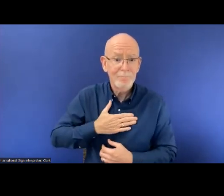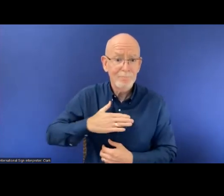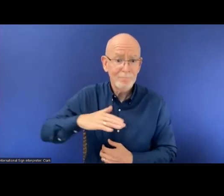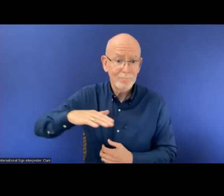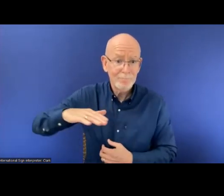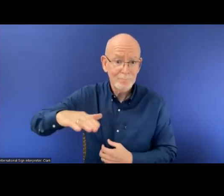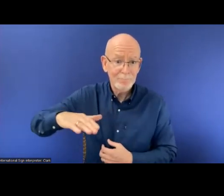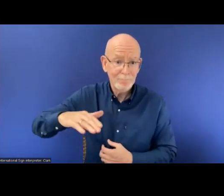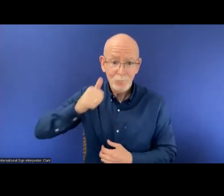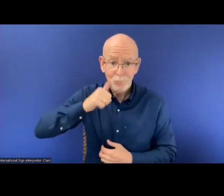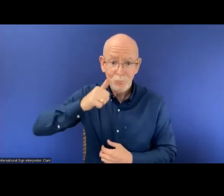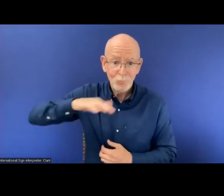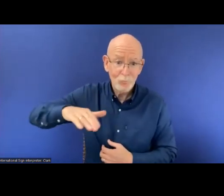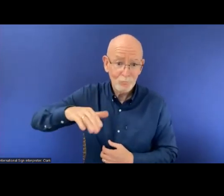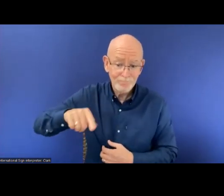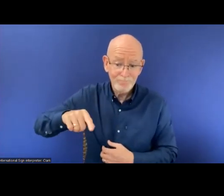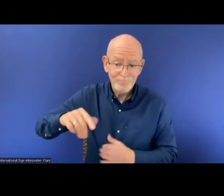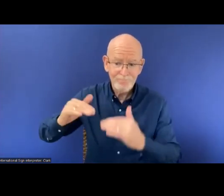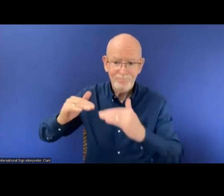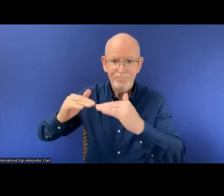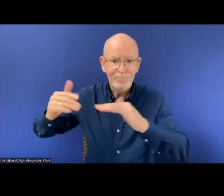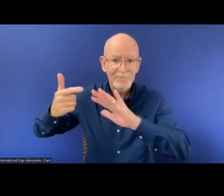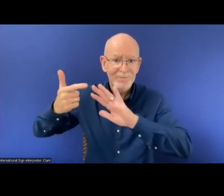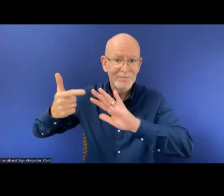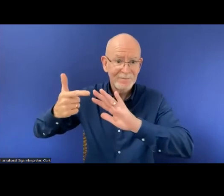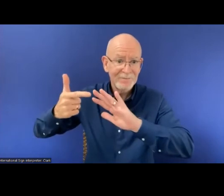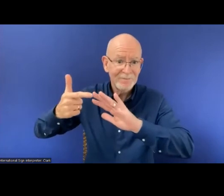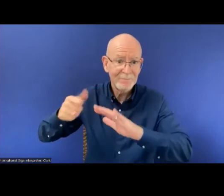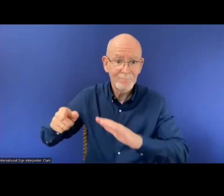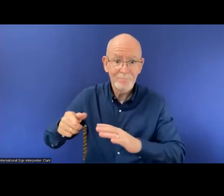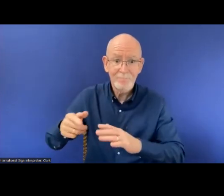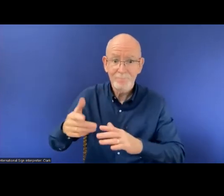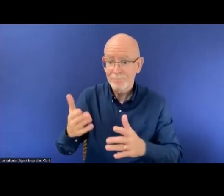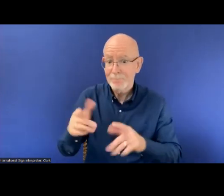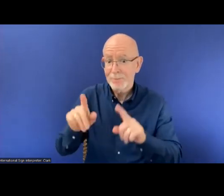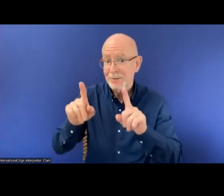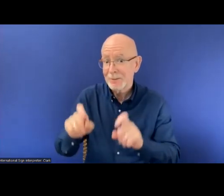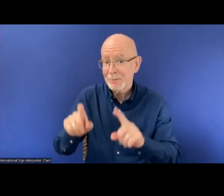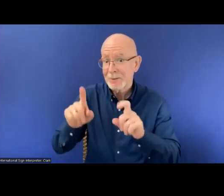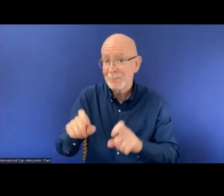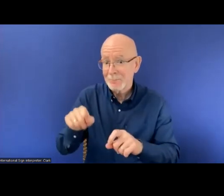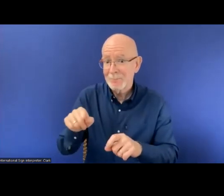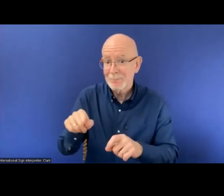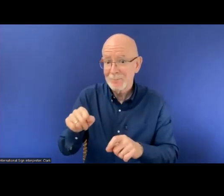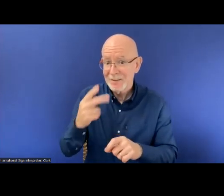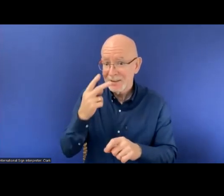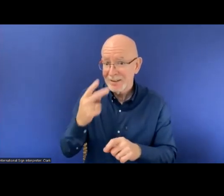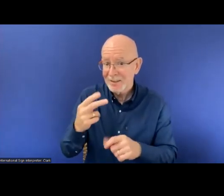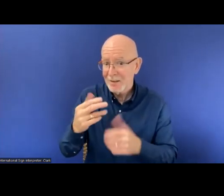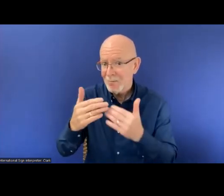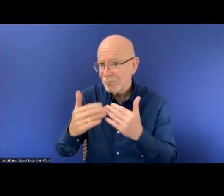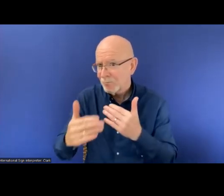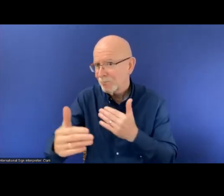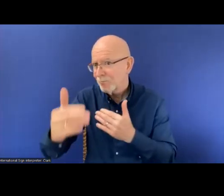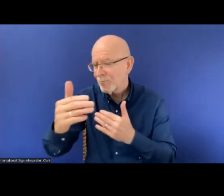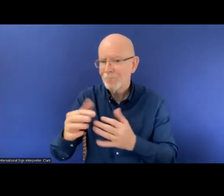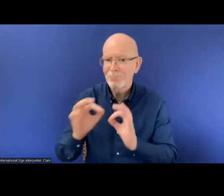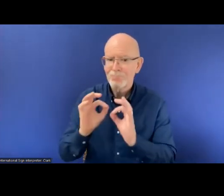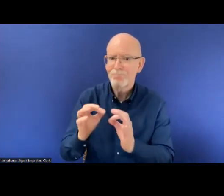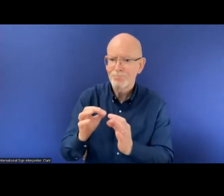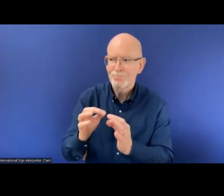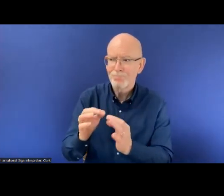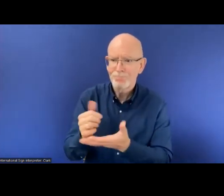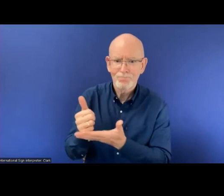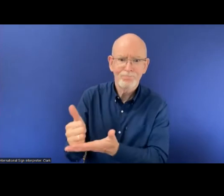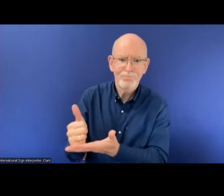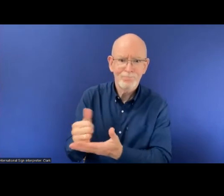we hope it will continue for years to come. I would like parents to encourage their children to go for screening, even at